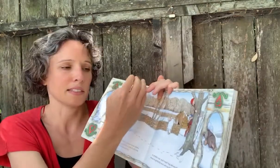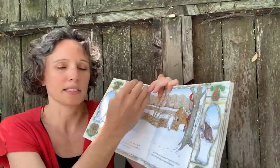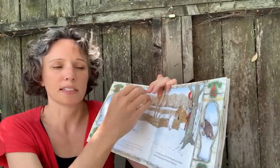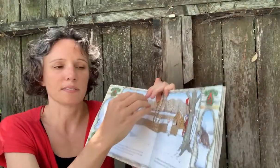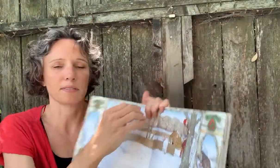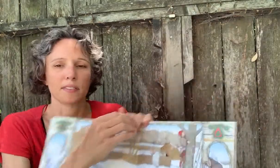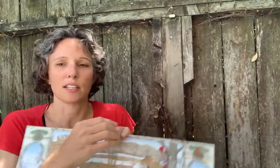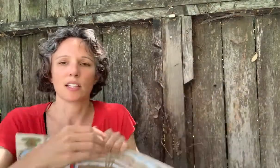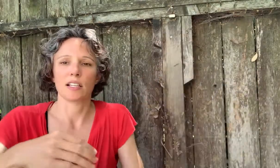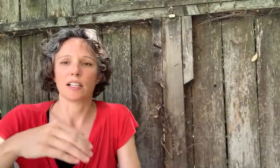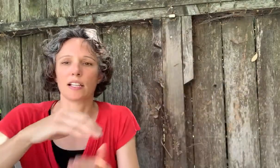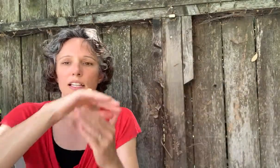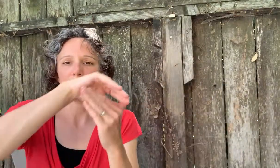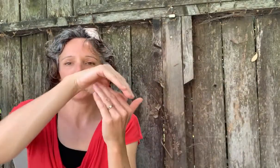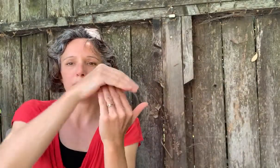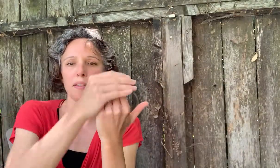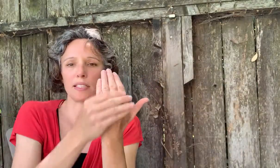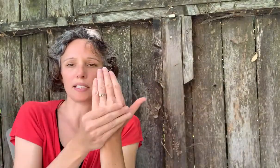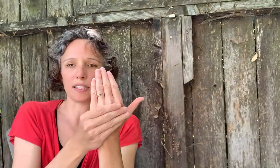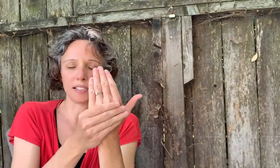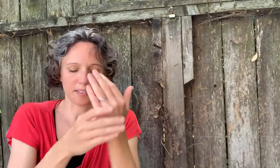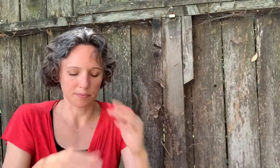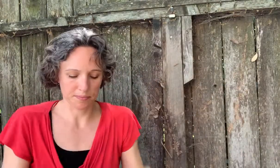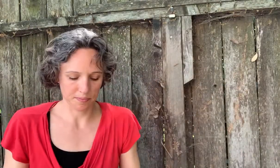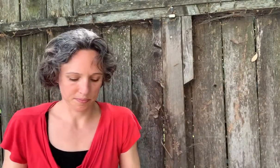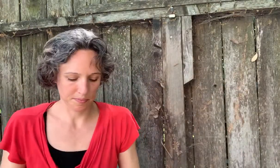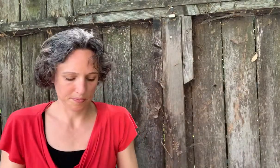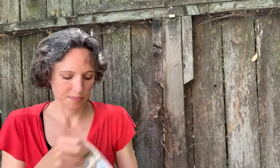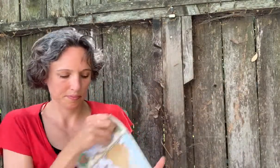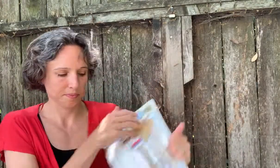Mittens. His mittens.